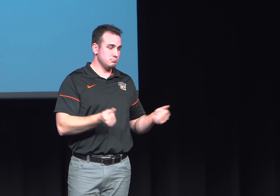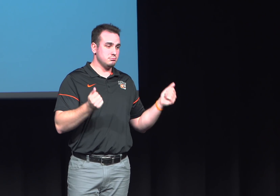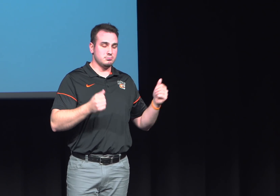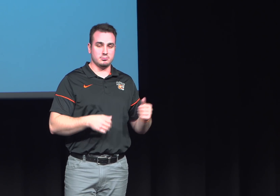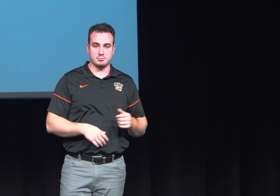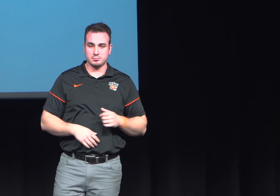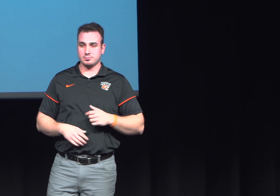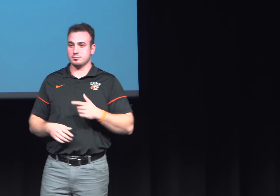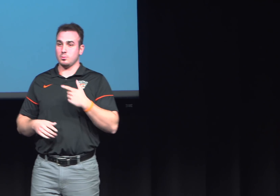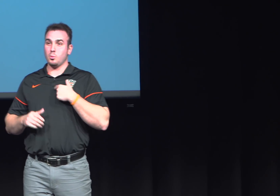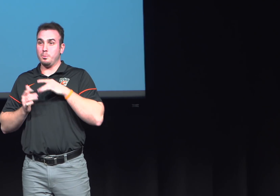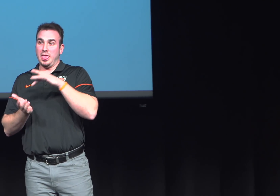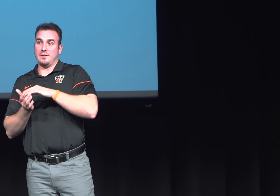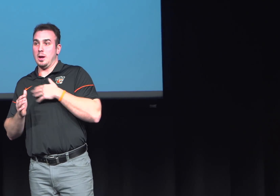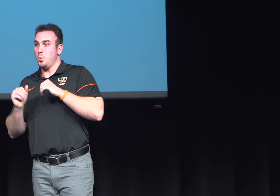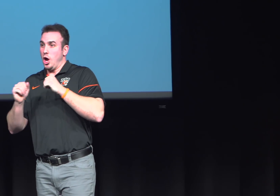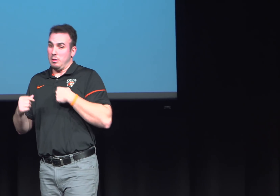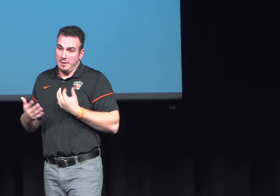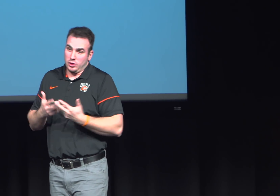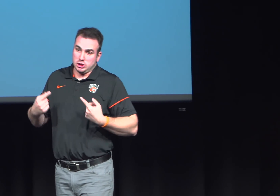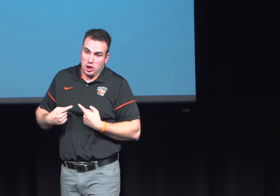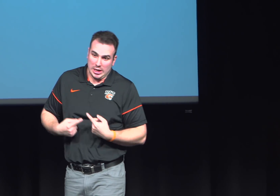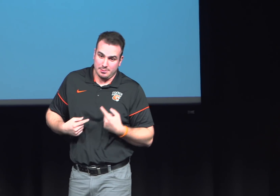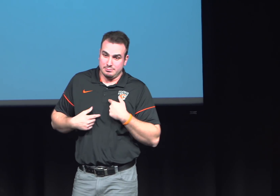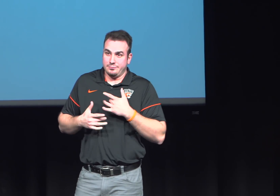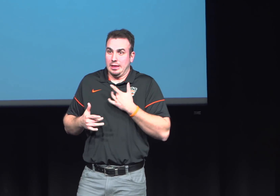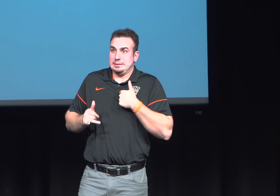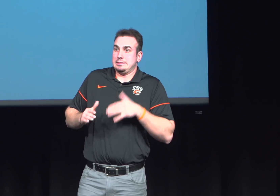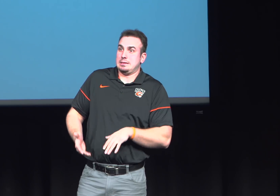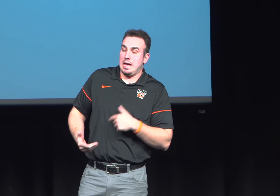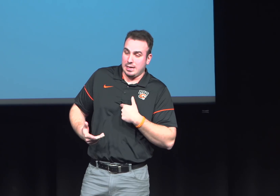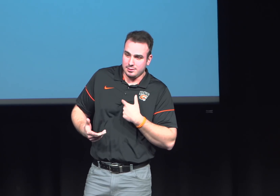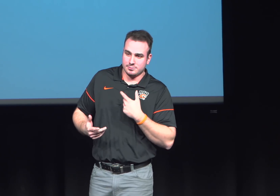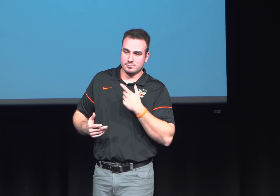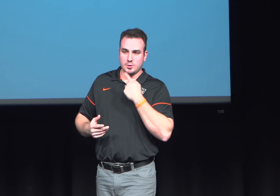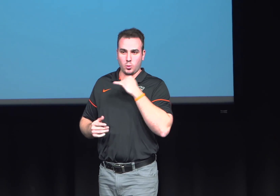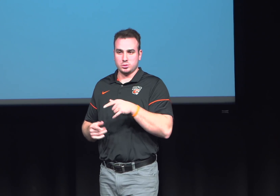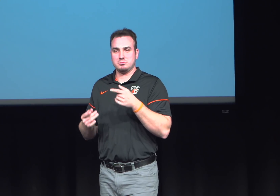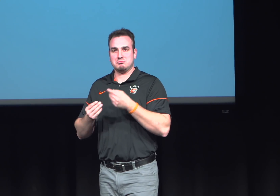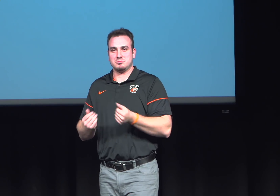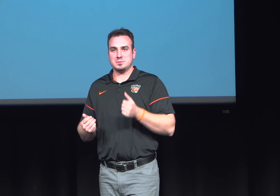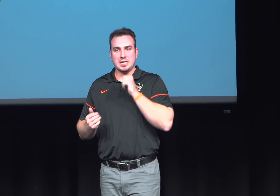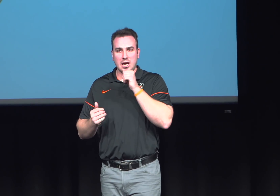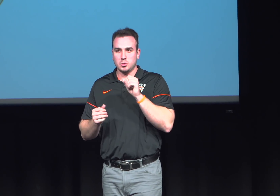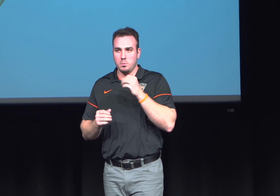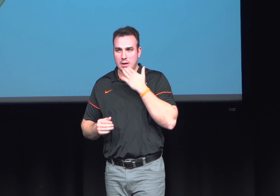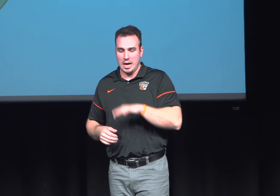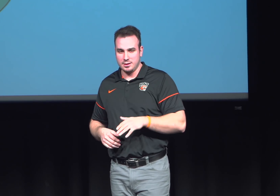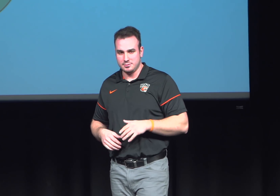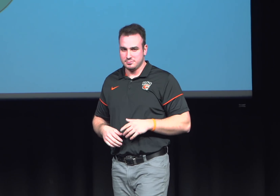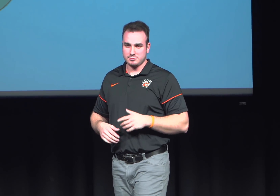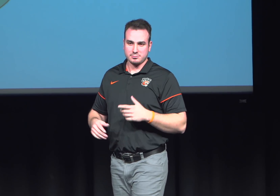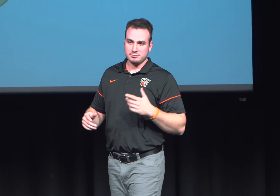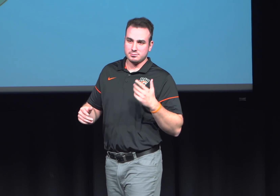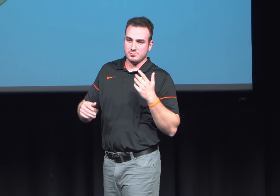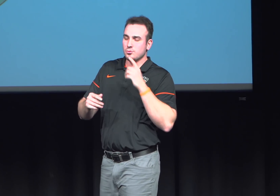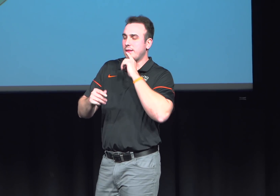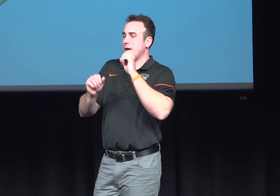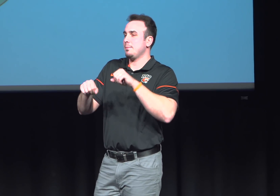in the middle of a workout, when I'm trying not to die. And after thinking of all these words, things aren't too